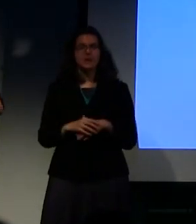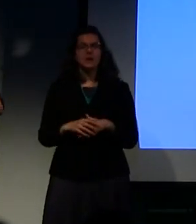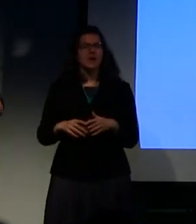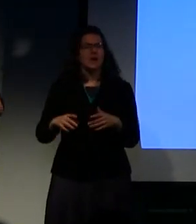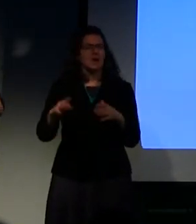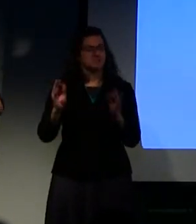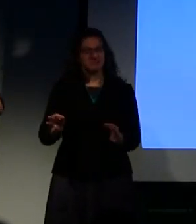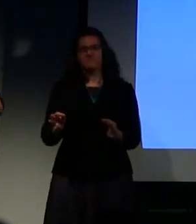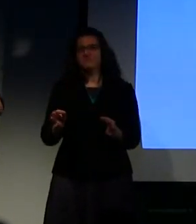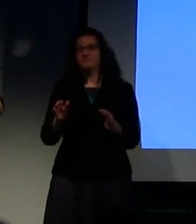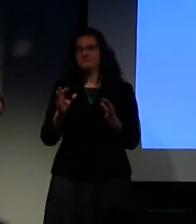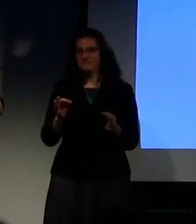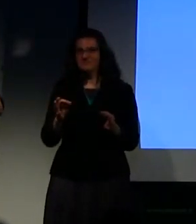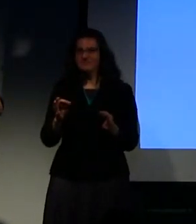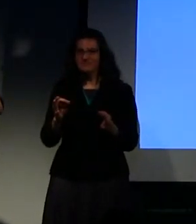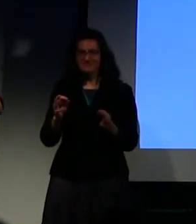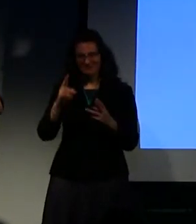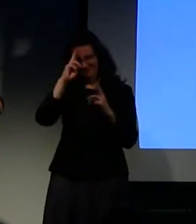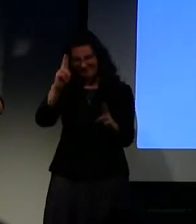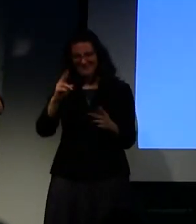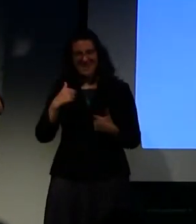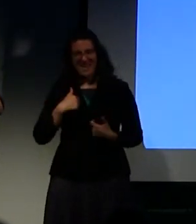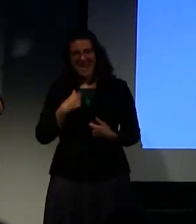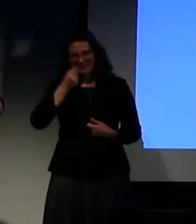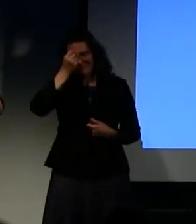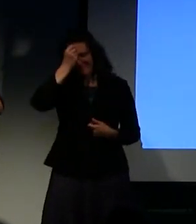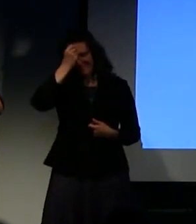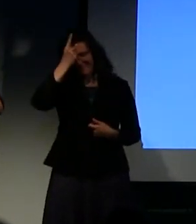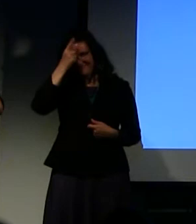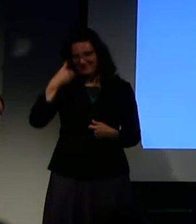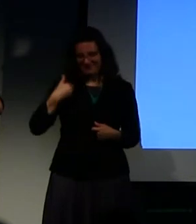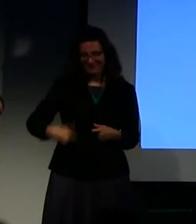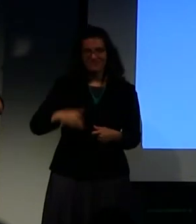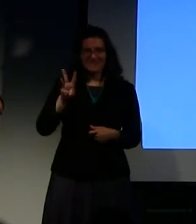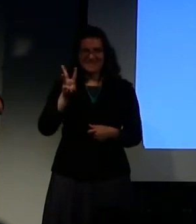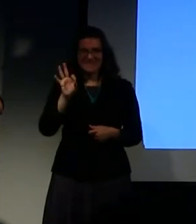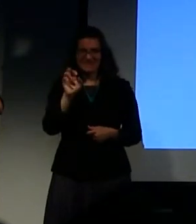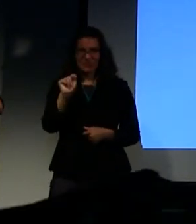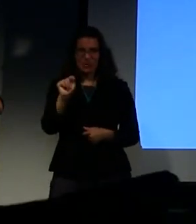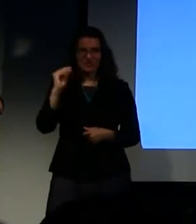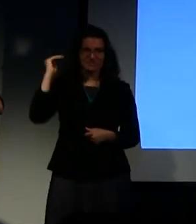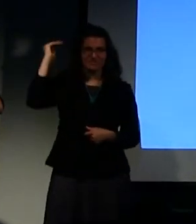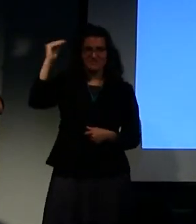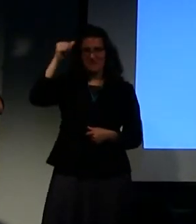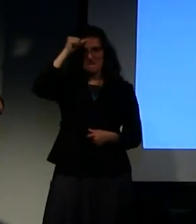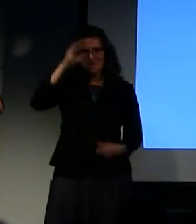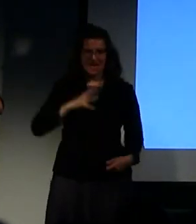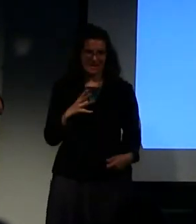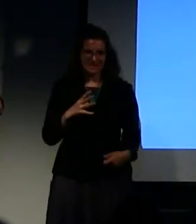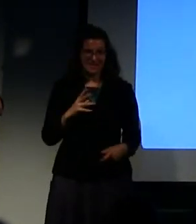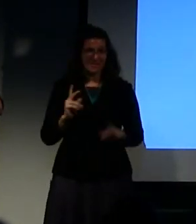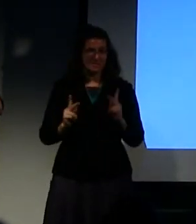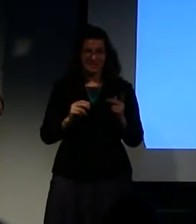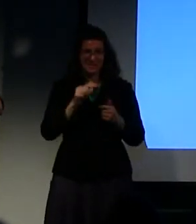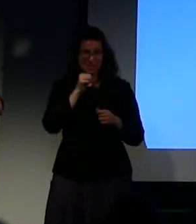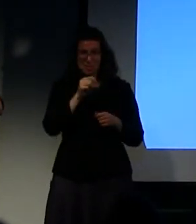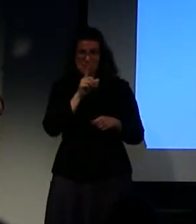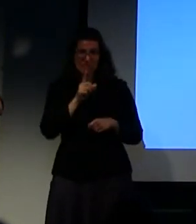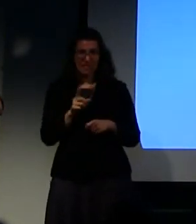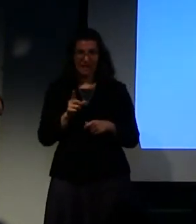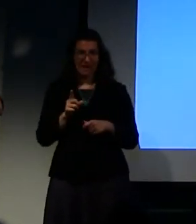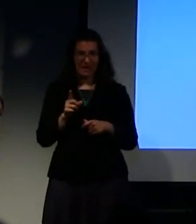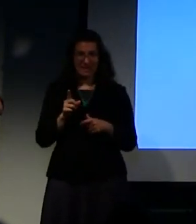acknowledge, like, I'm a 6-foot male. People don't really mess with me. I'm pretty